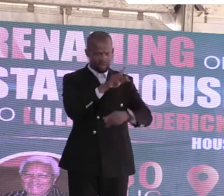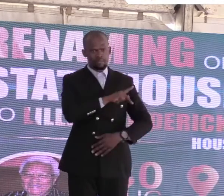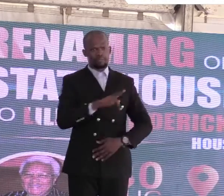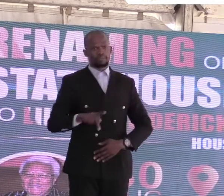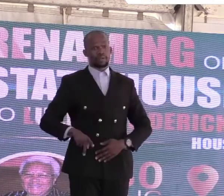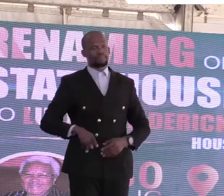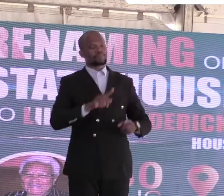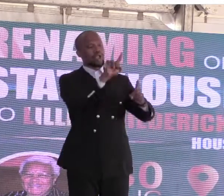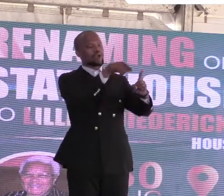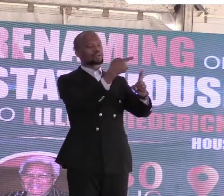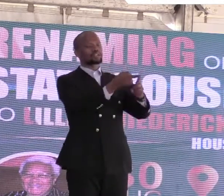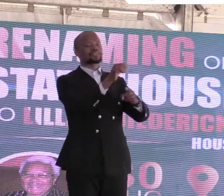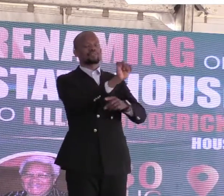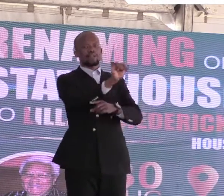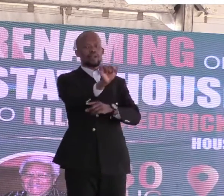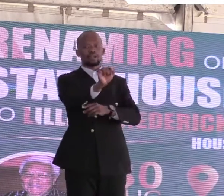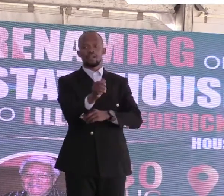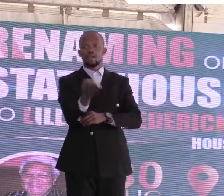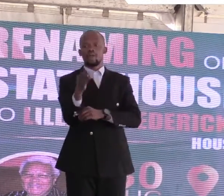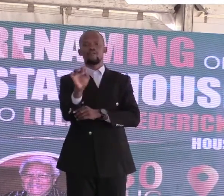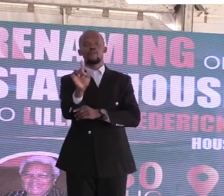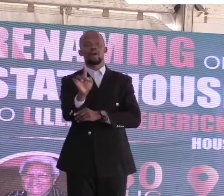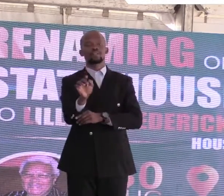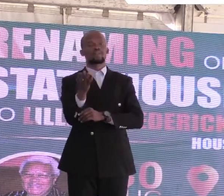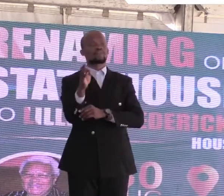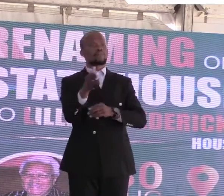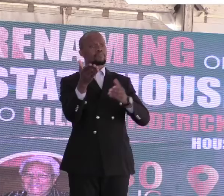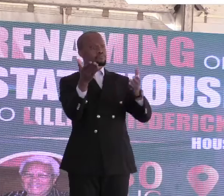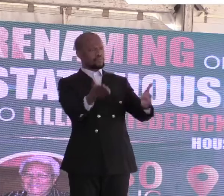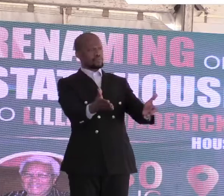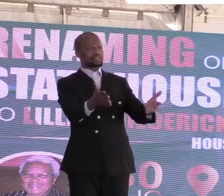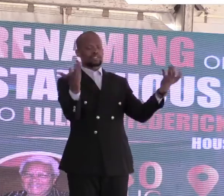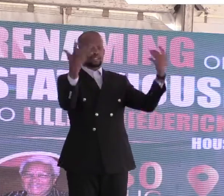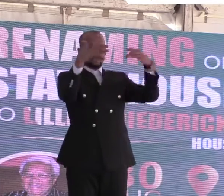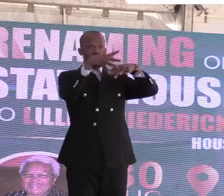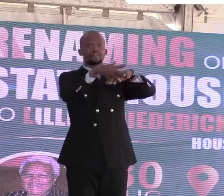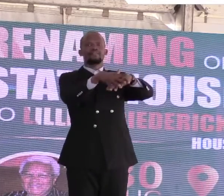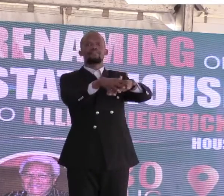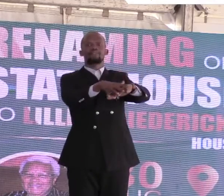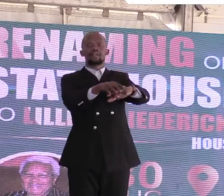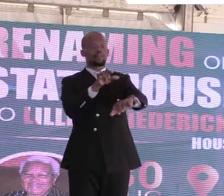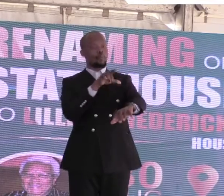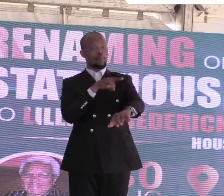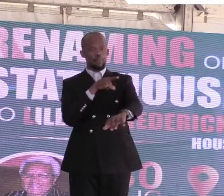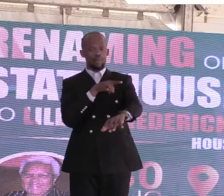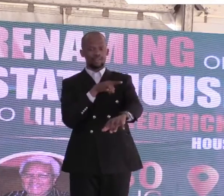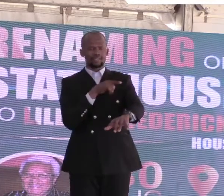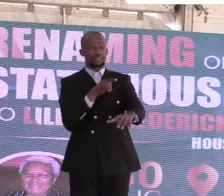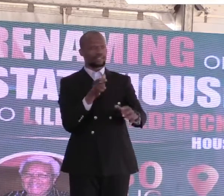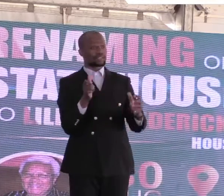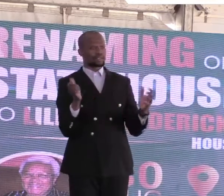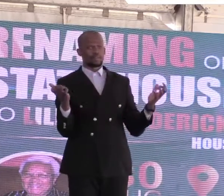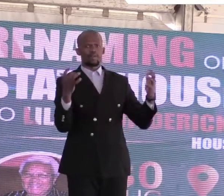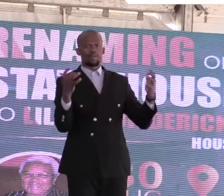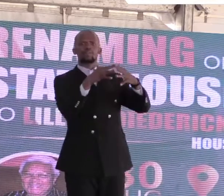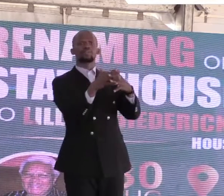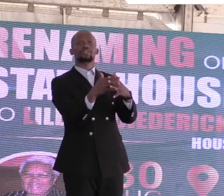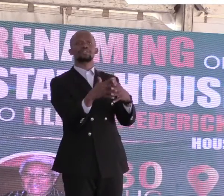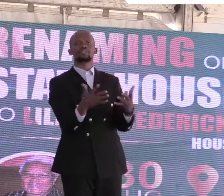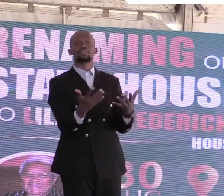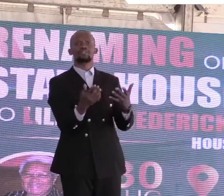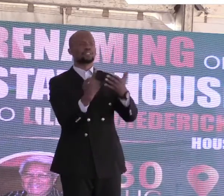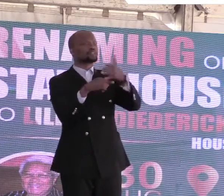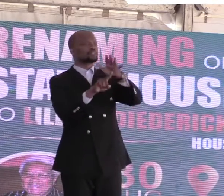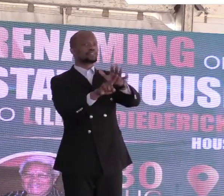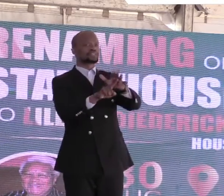his executive for this outstanding occasion, because it's inclusive and it portrays